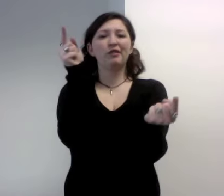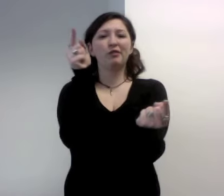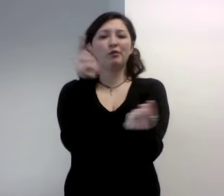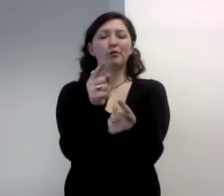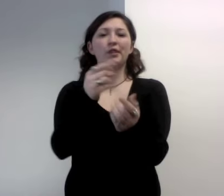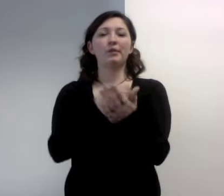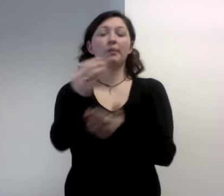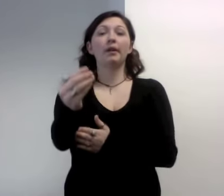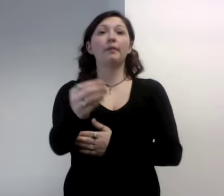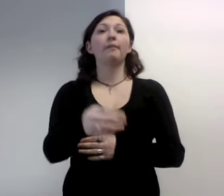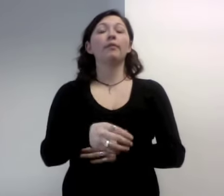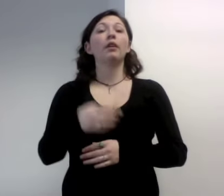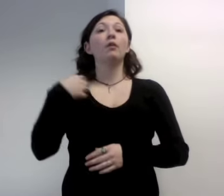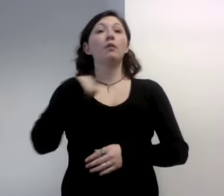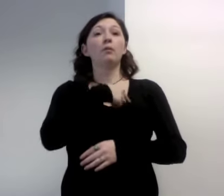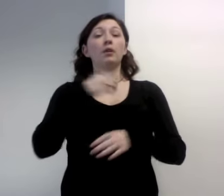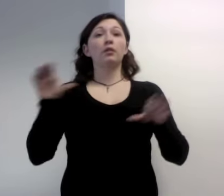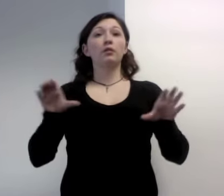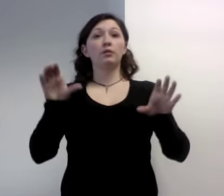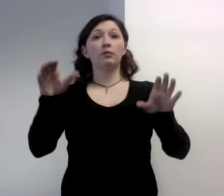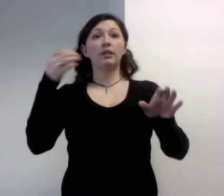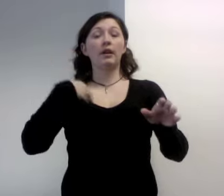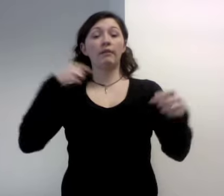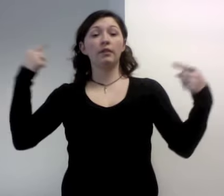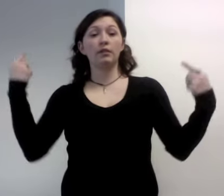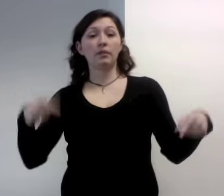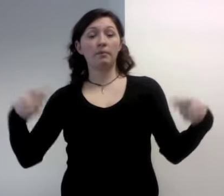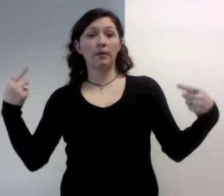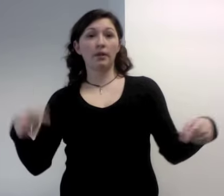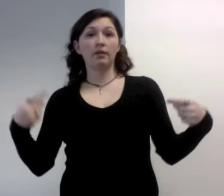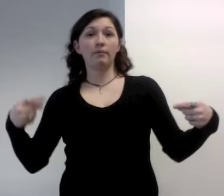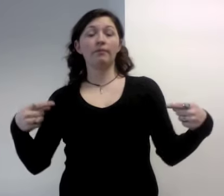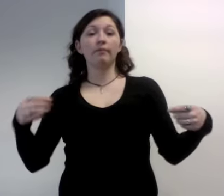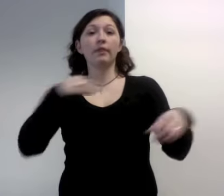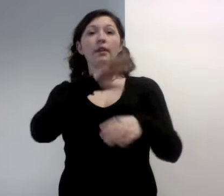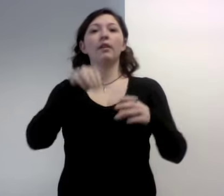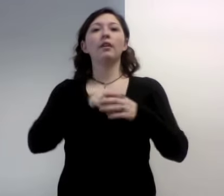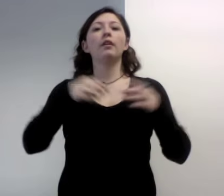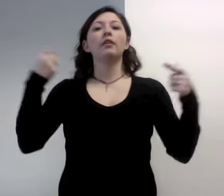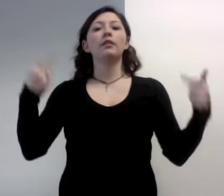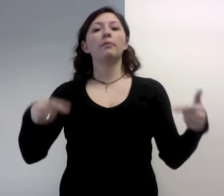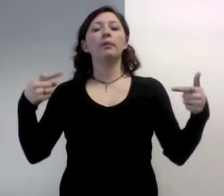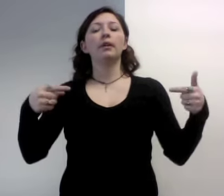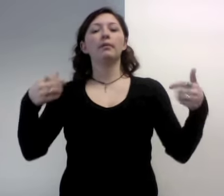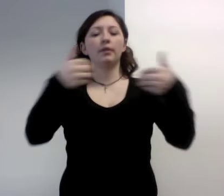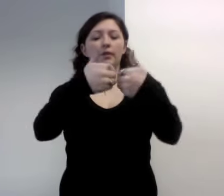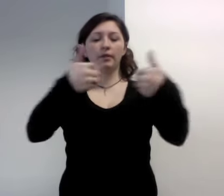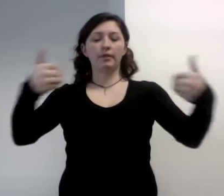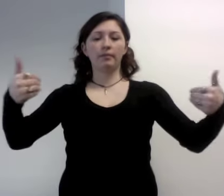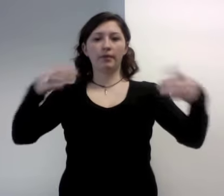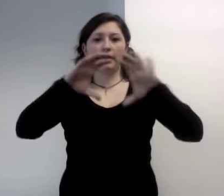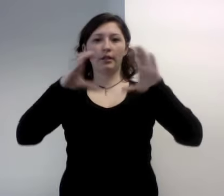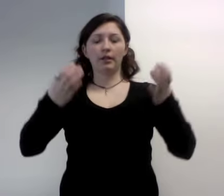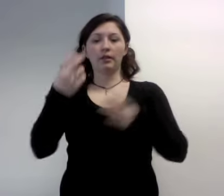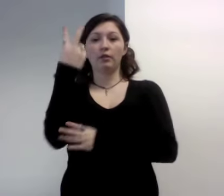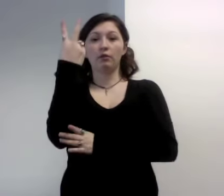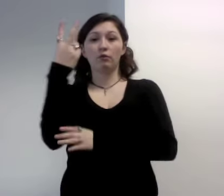do is we're going to have a debate. And in our debate, I'm going to split the class into